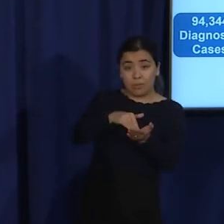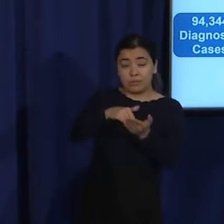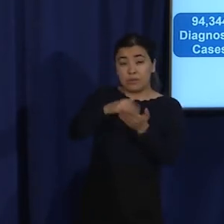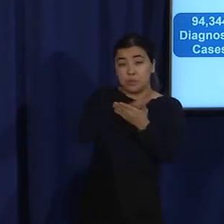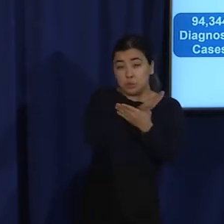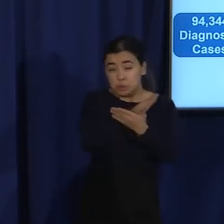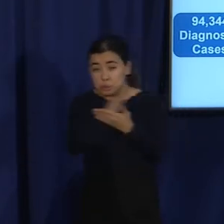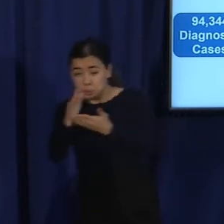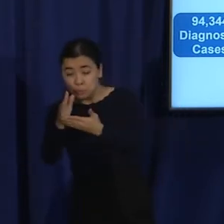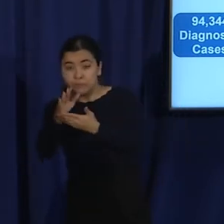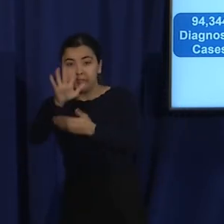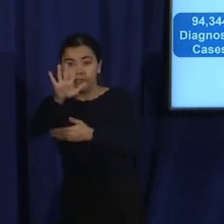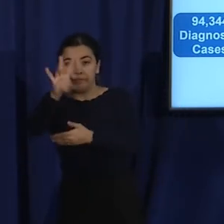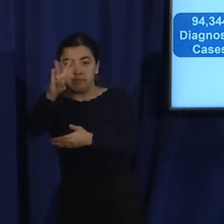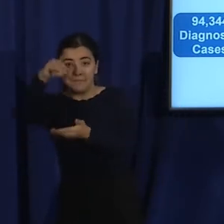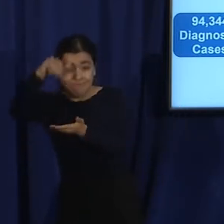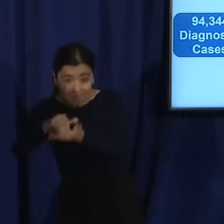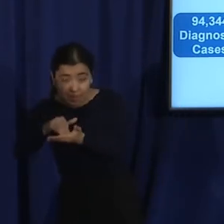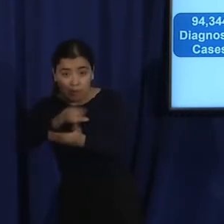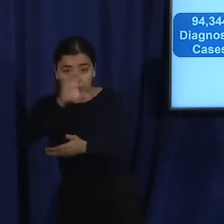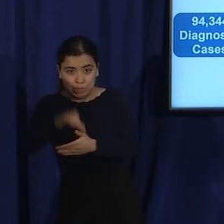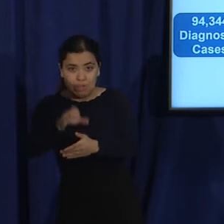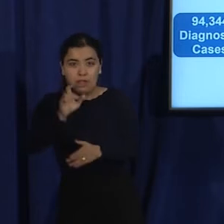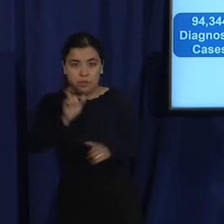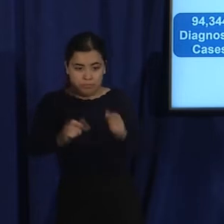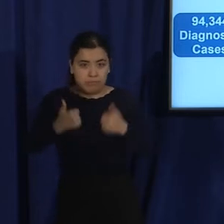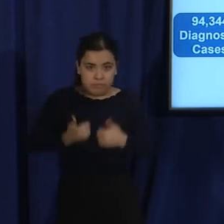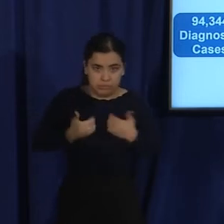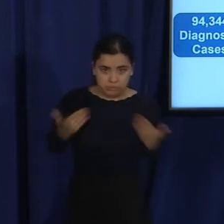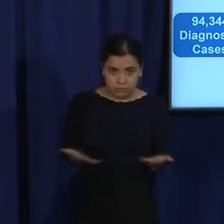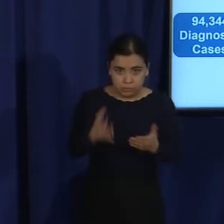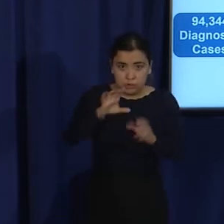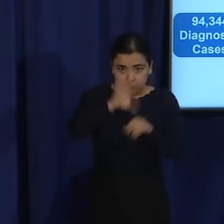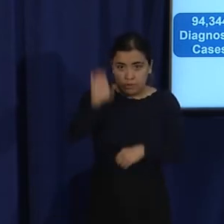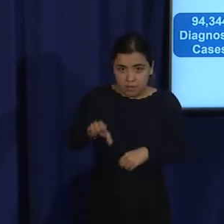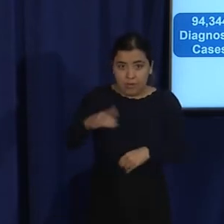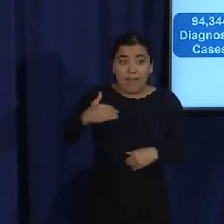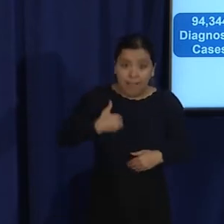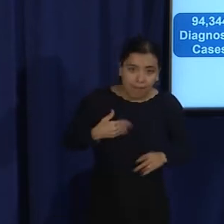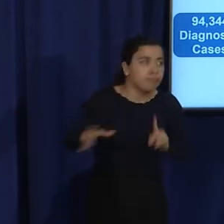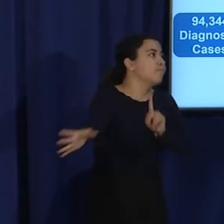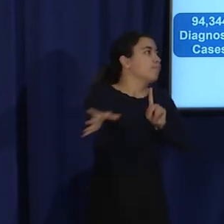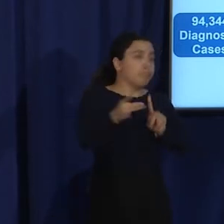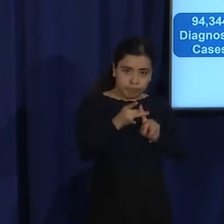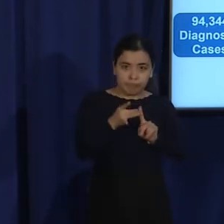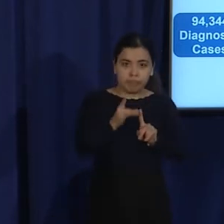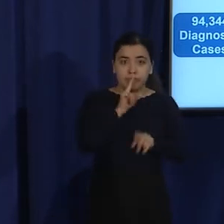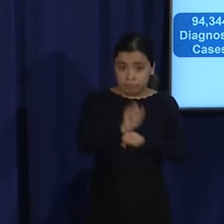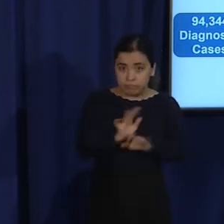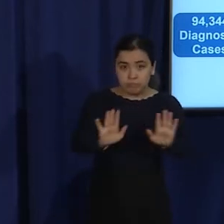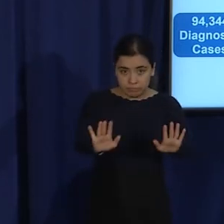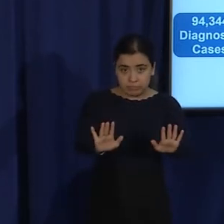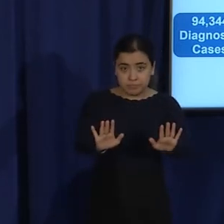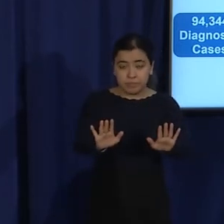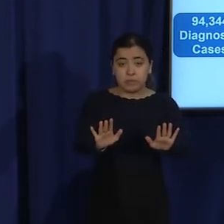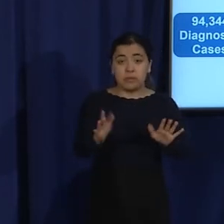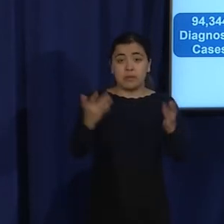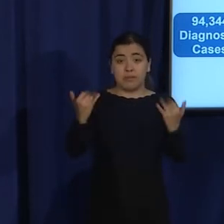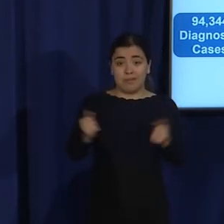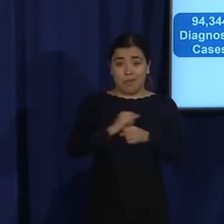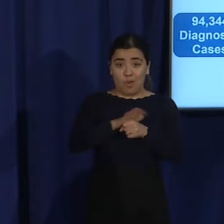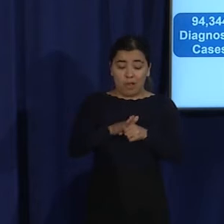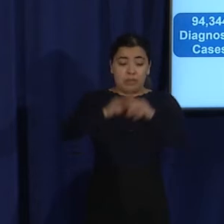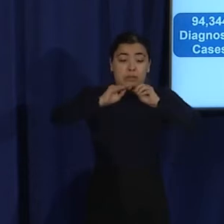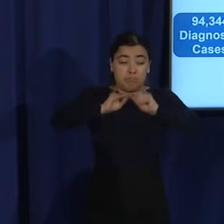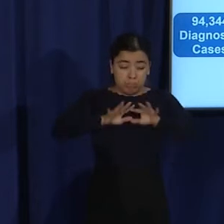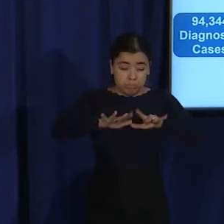57,000 Chicagoans have active infectious COVID. This is spreading, and